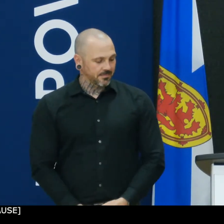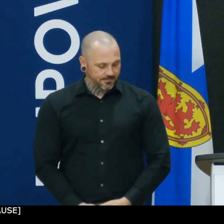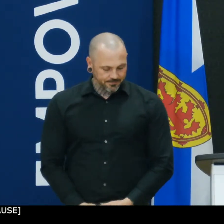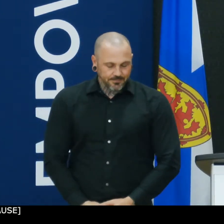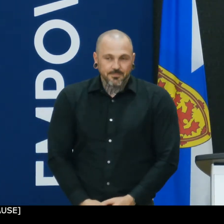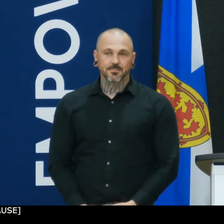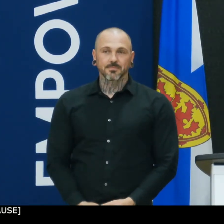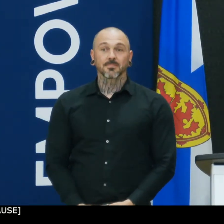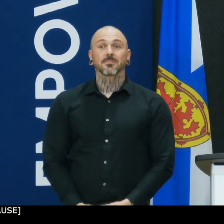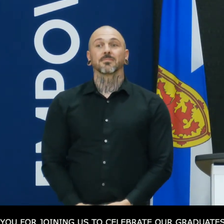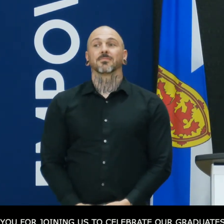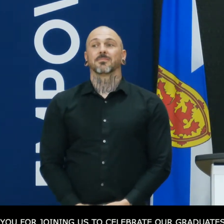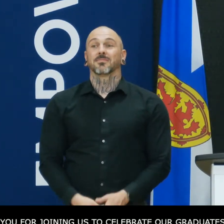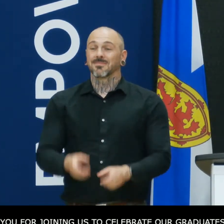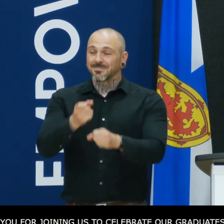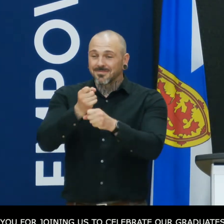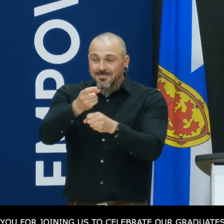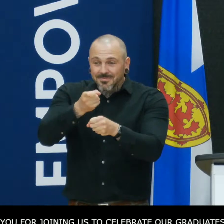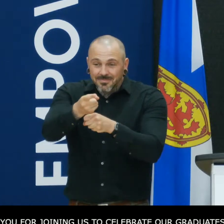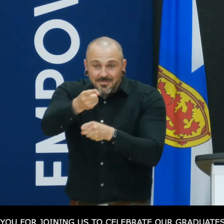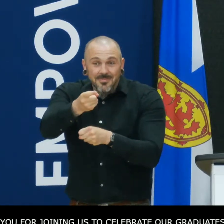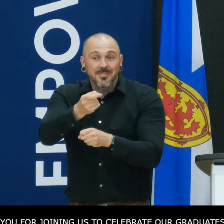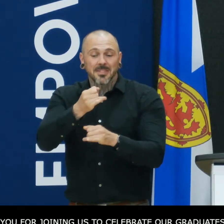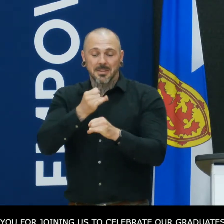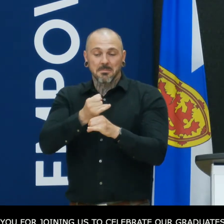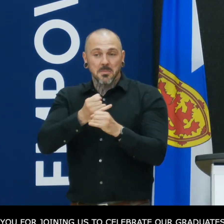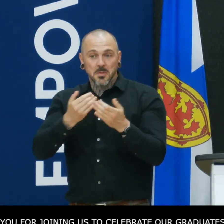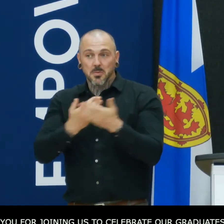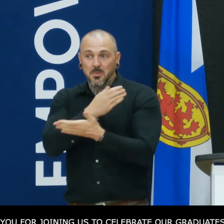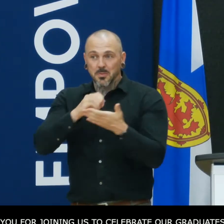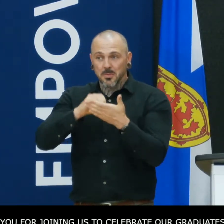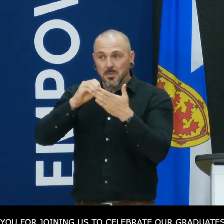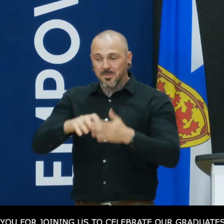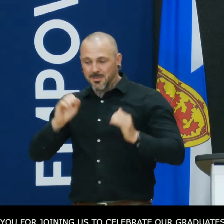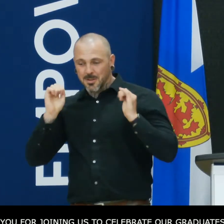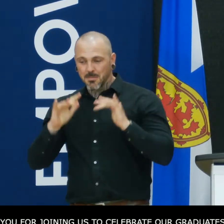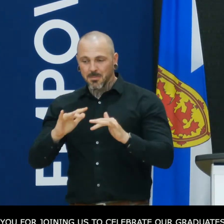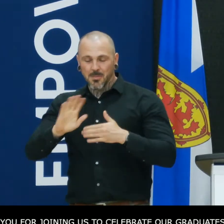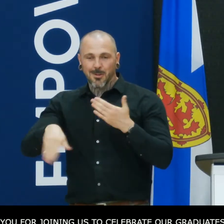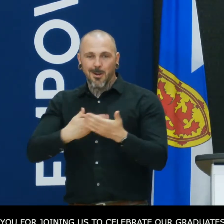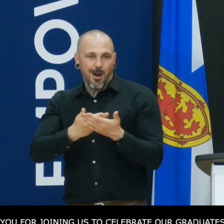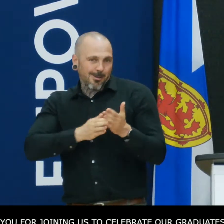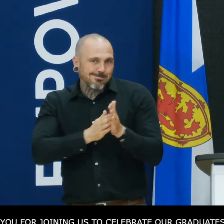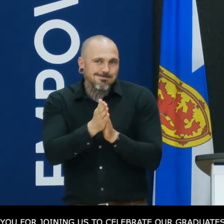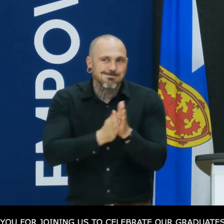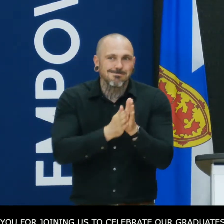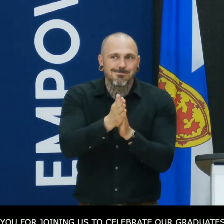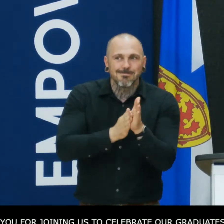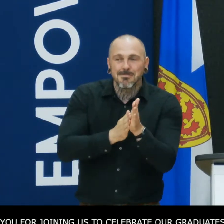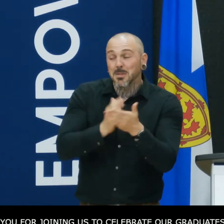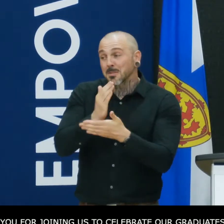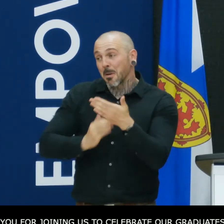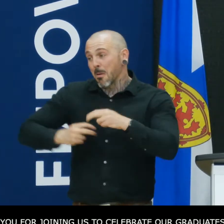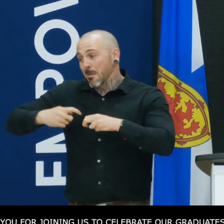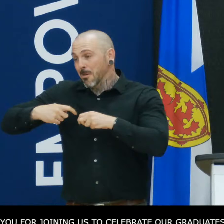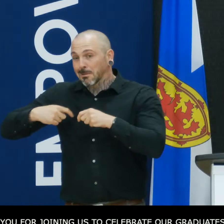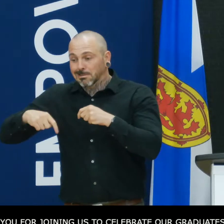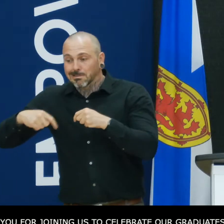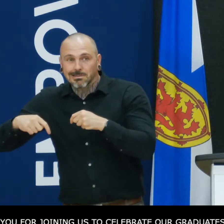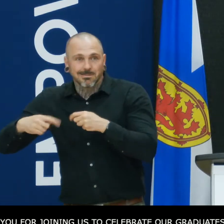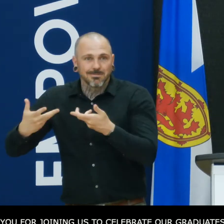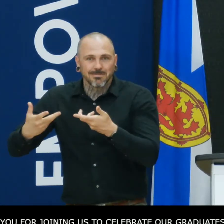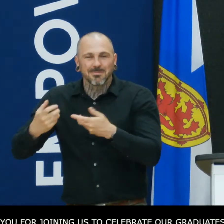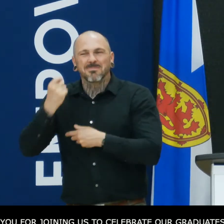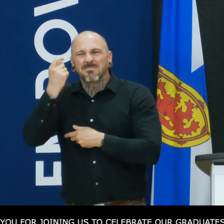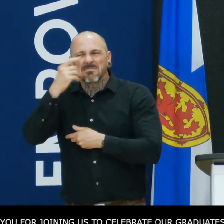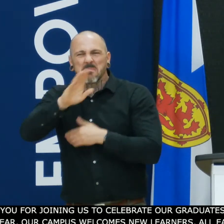Each year, our campus welcomes new learners, all eager, some anxious, and each filled with boundless enthusiasm. By the